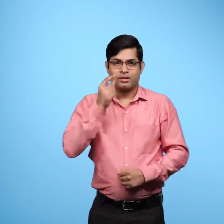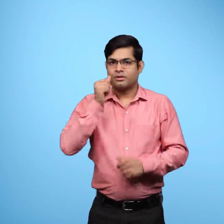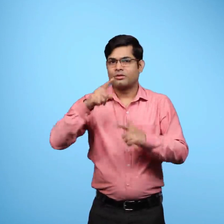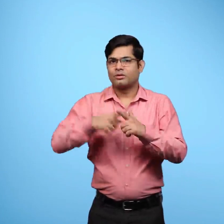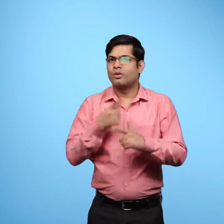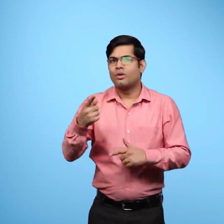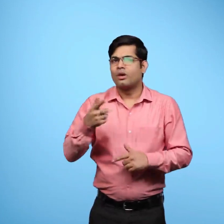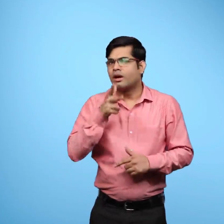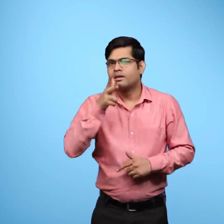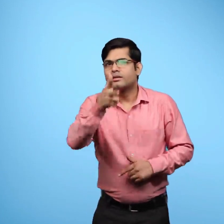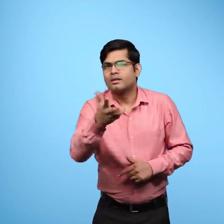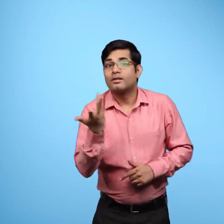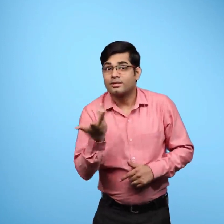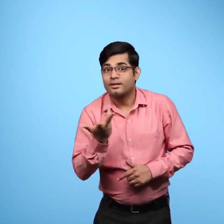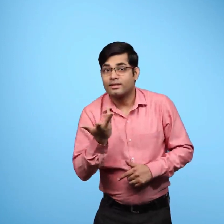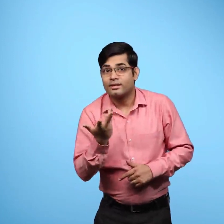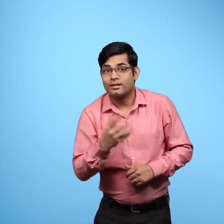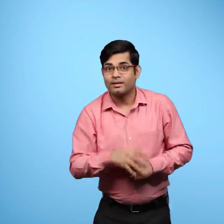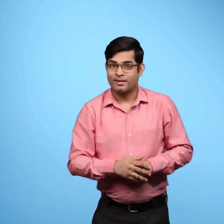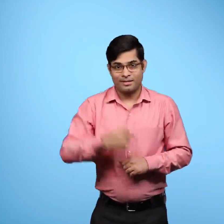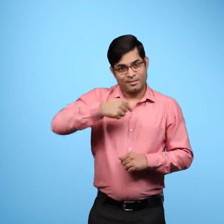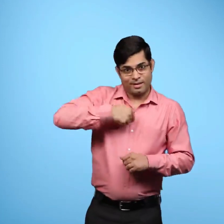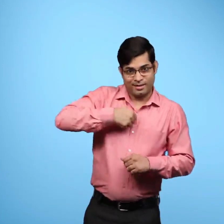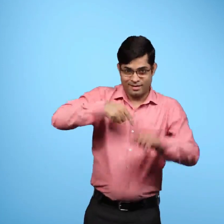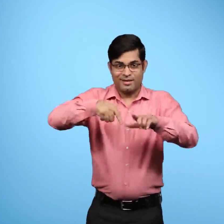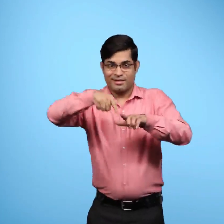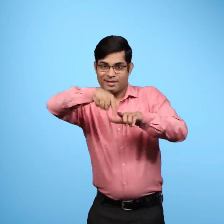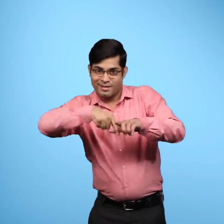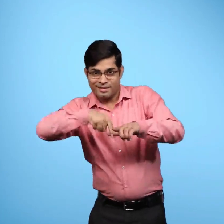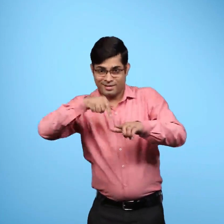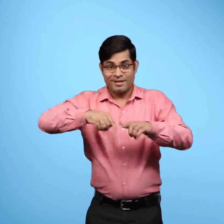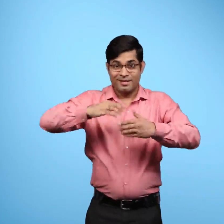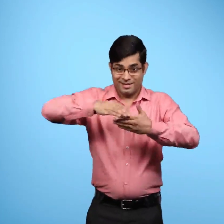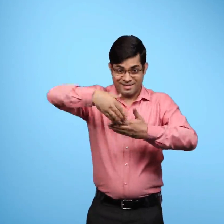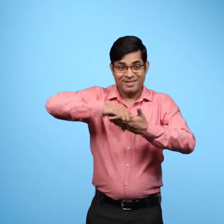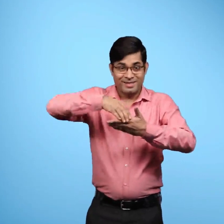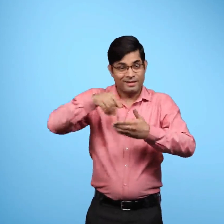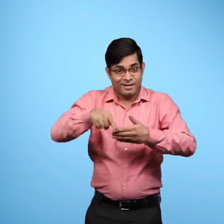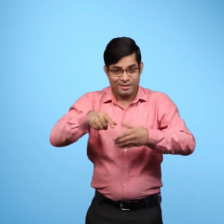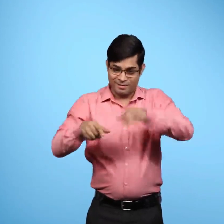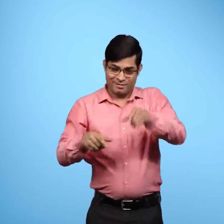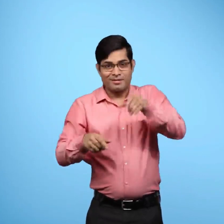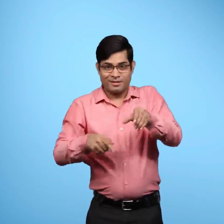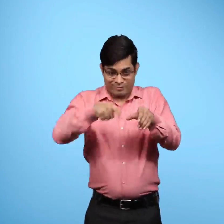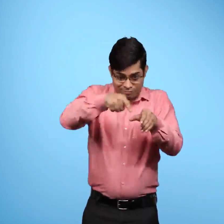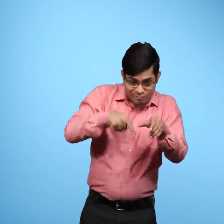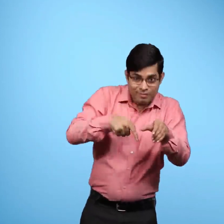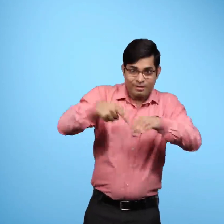which is kept in front of him. He is saying, "I can draw lines with